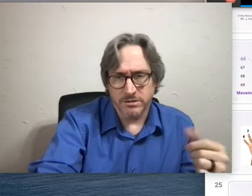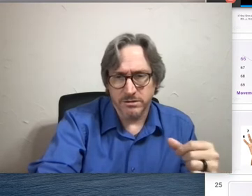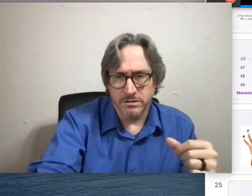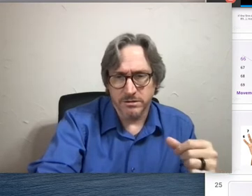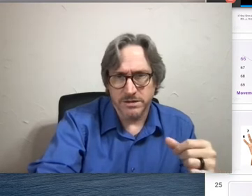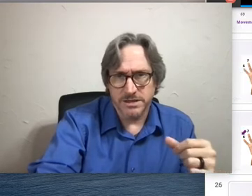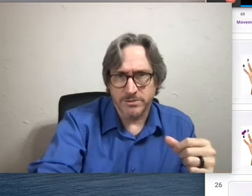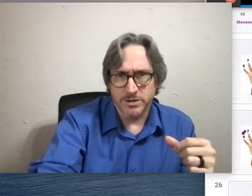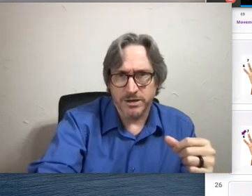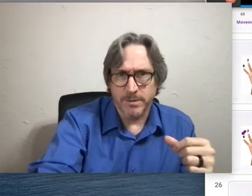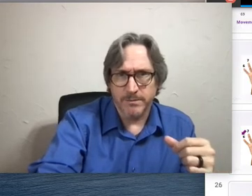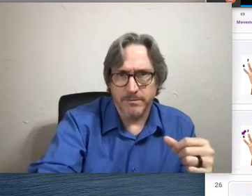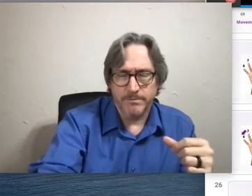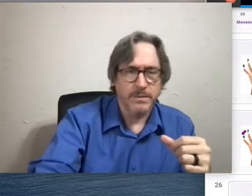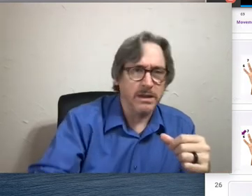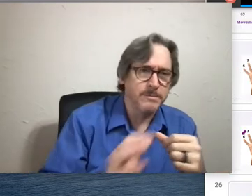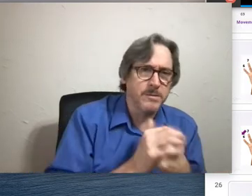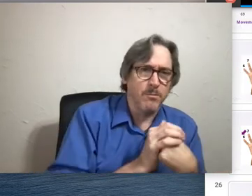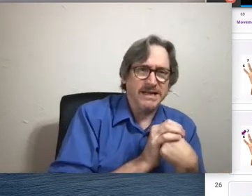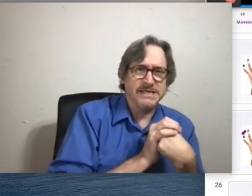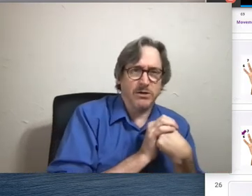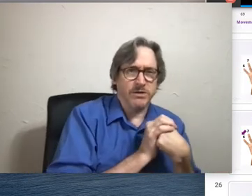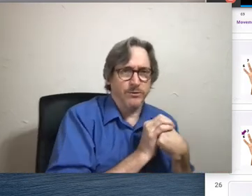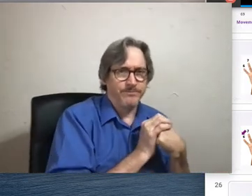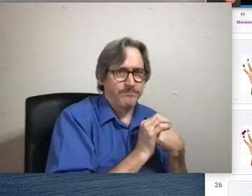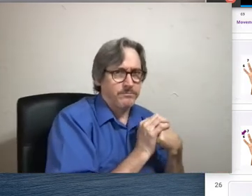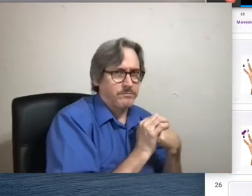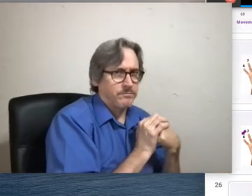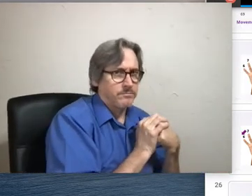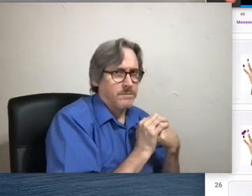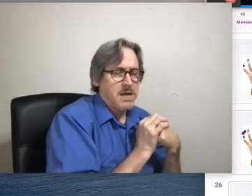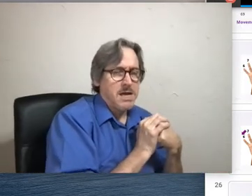another description that might stick with you.